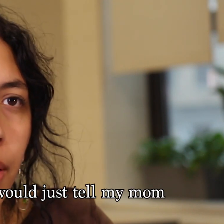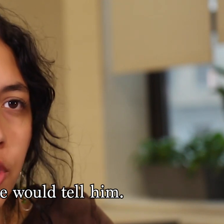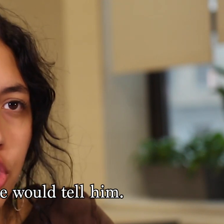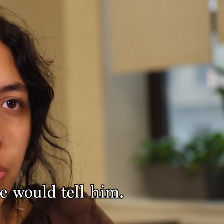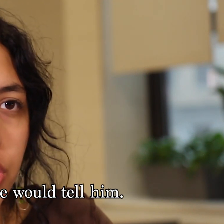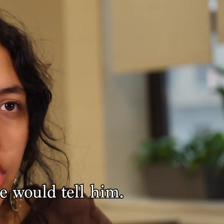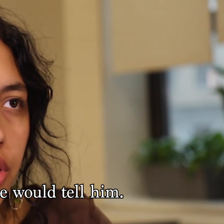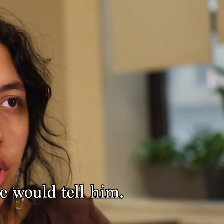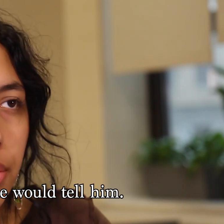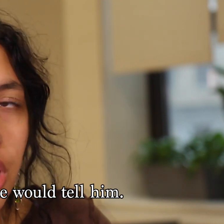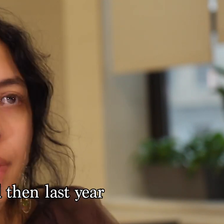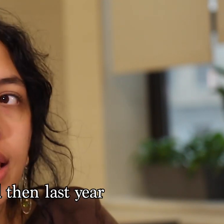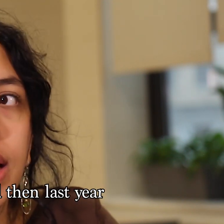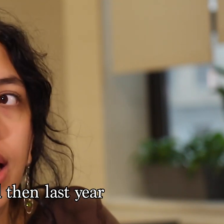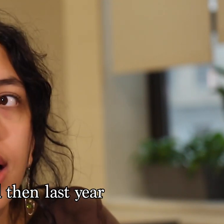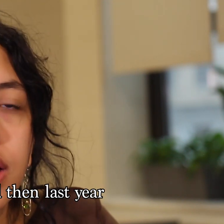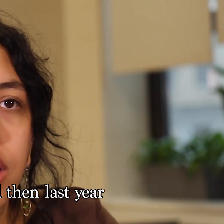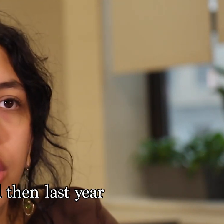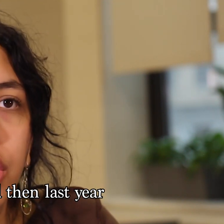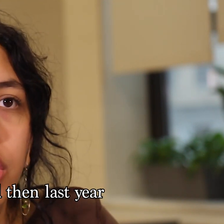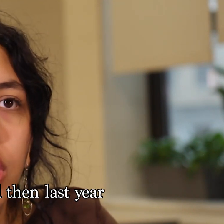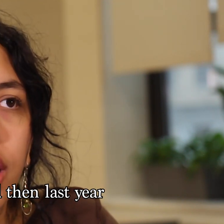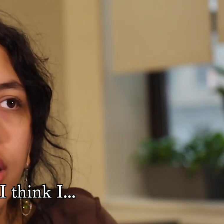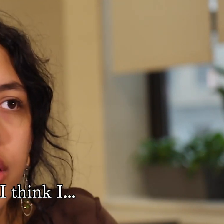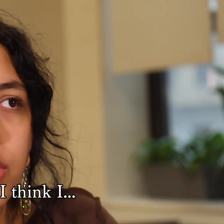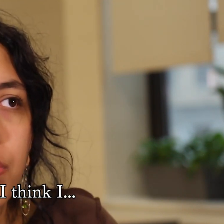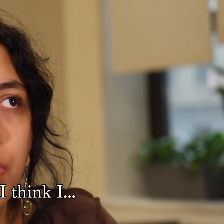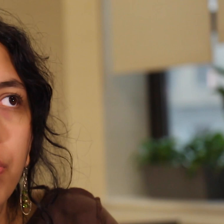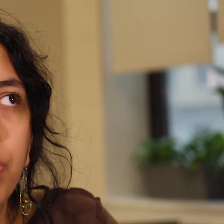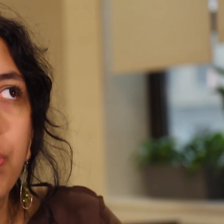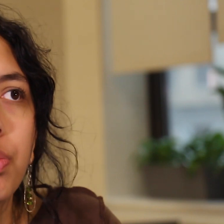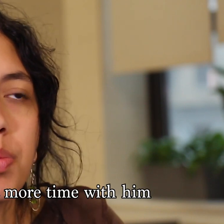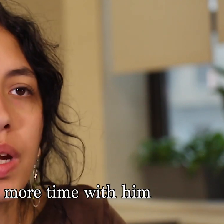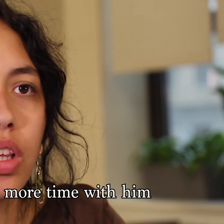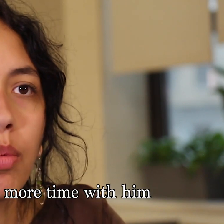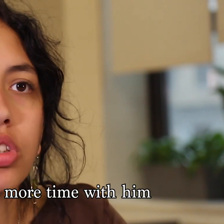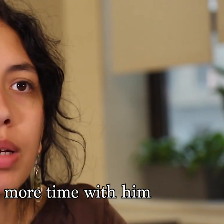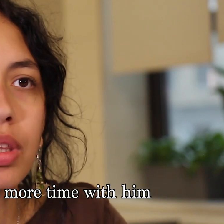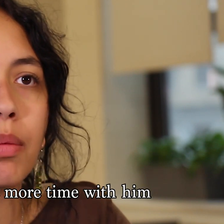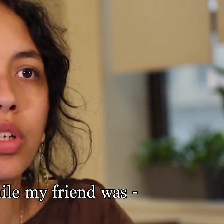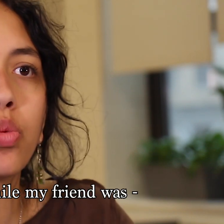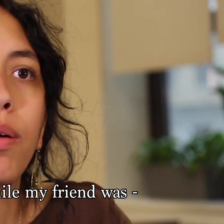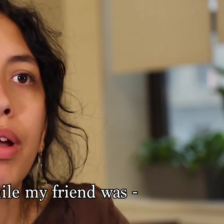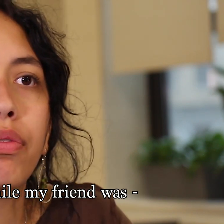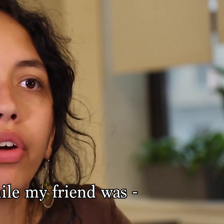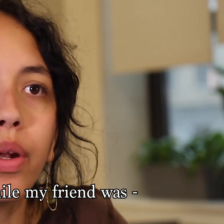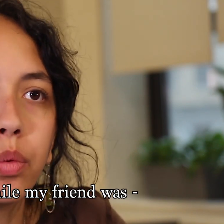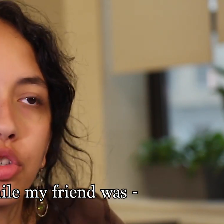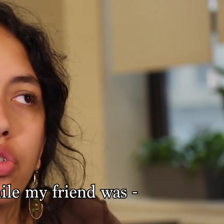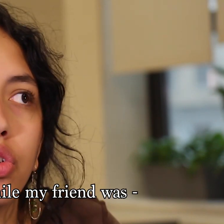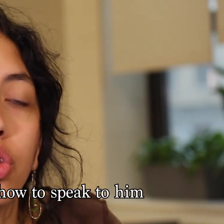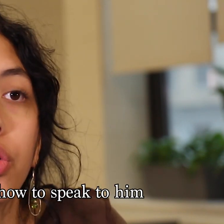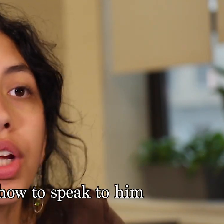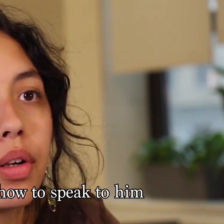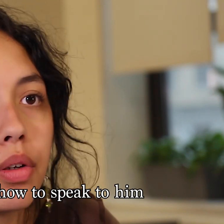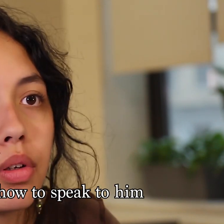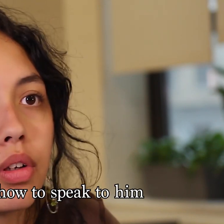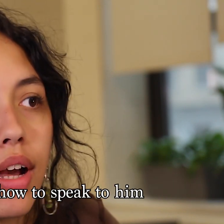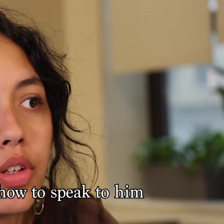and she would tell him. And then last year, I think I spent a lot more time with him, because while my friend was learning how to